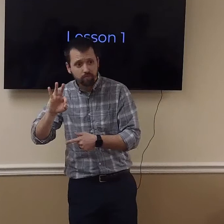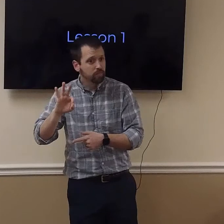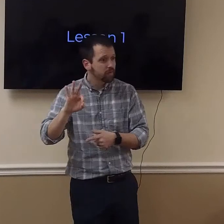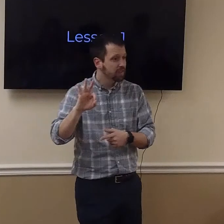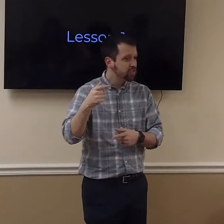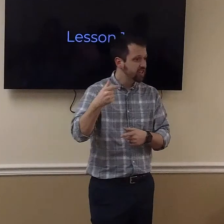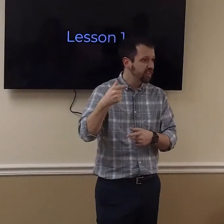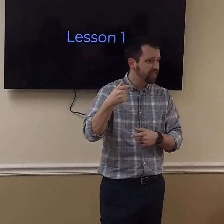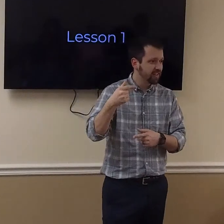G,